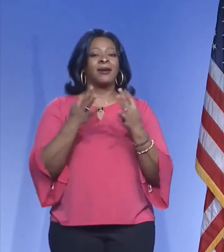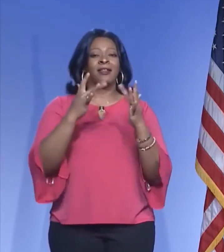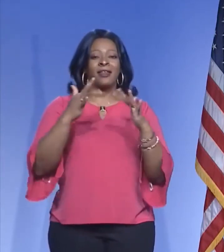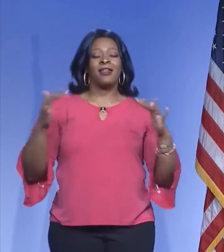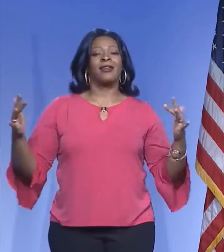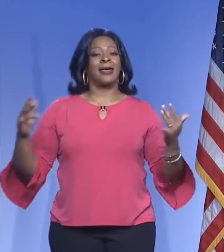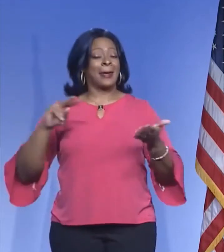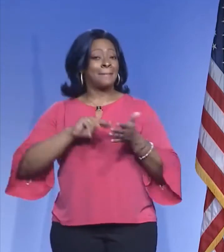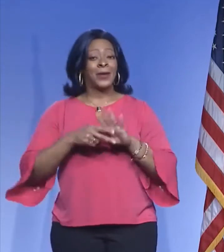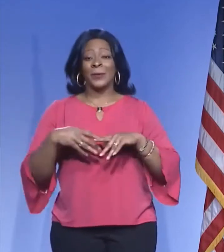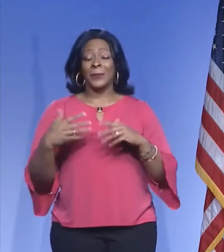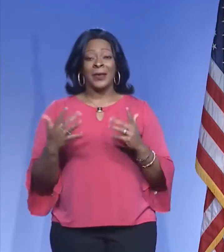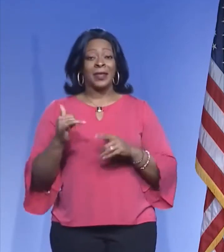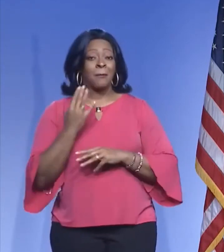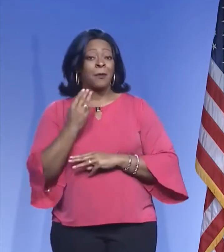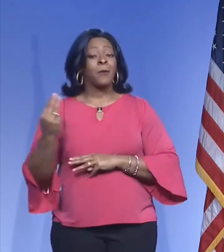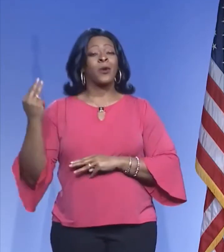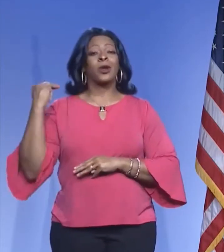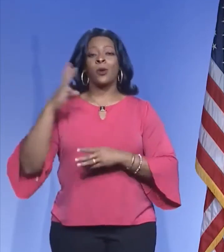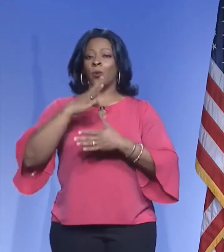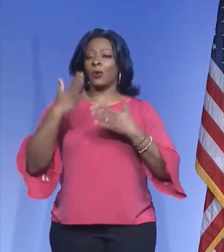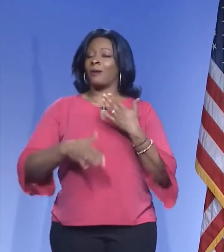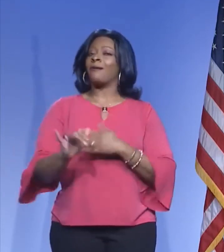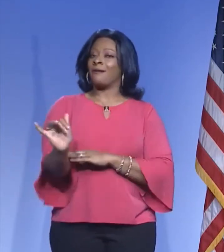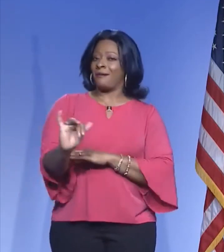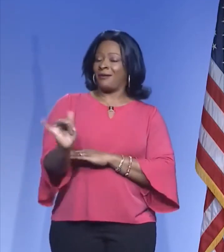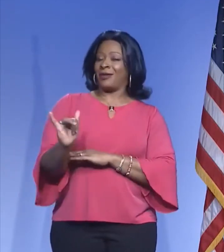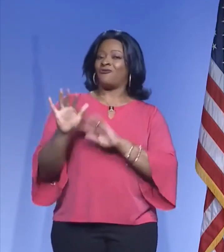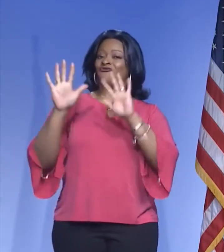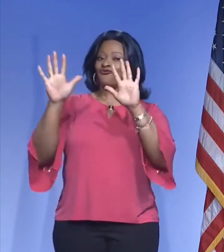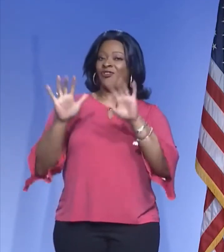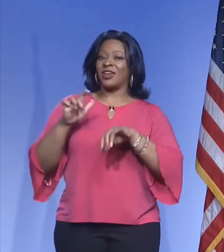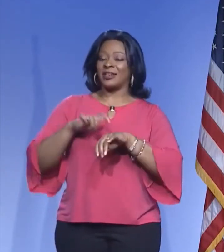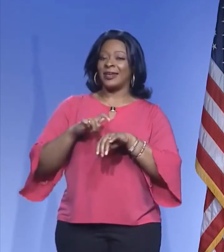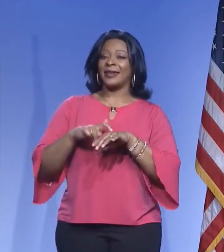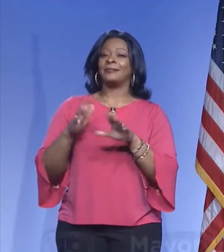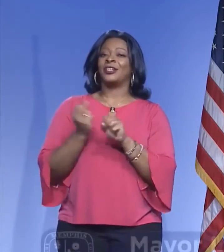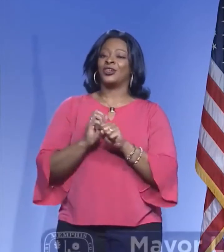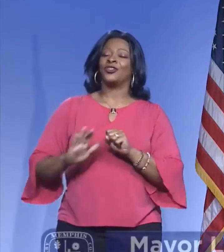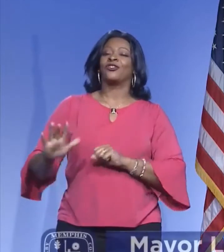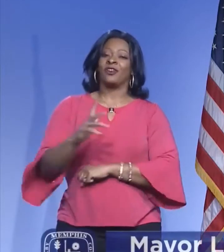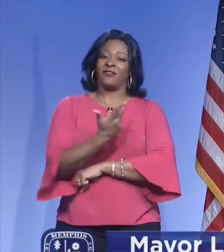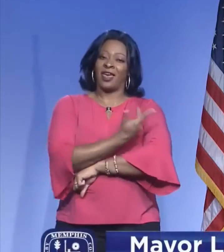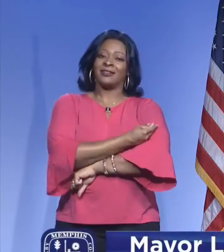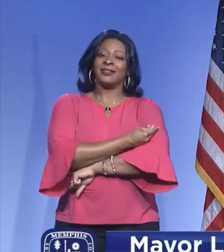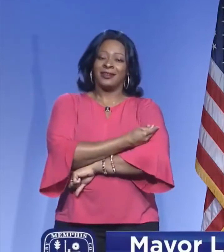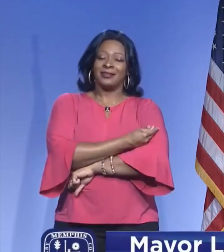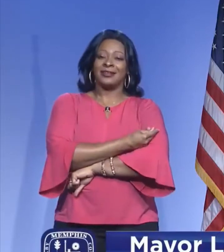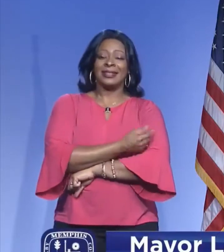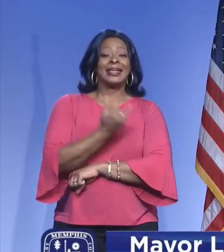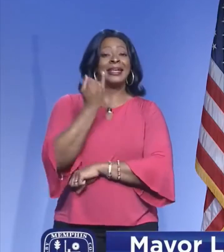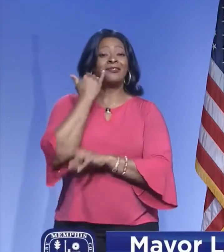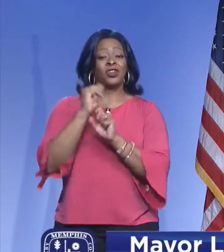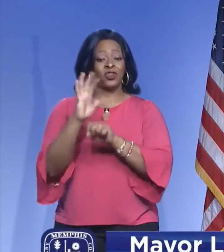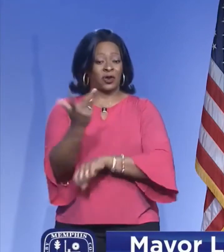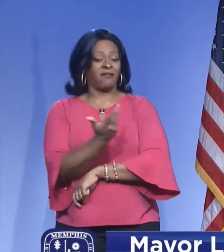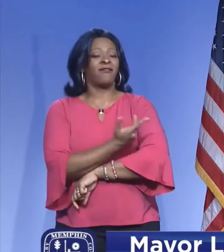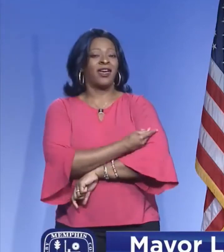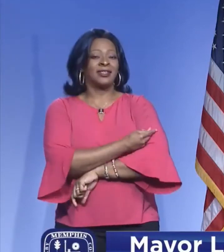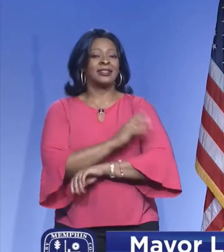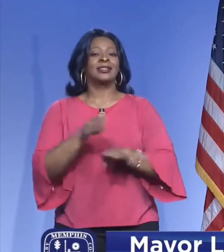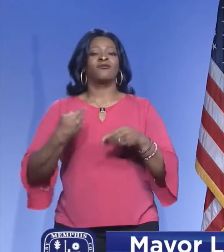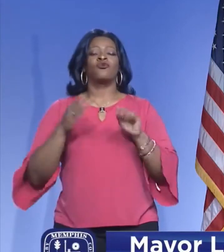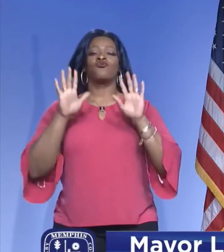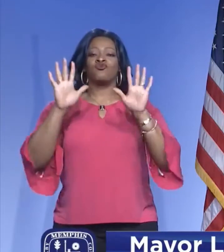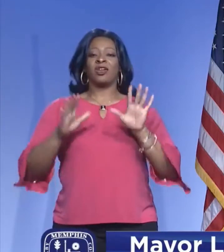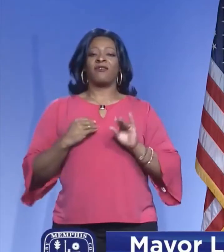means that this Memorial Day weekend is also a great time to get a shot. Because if you get that shot, it'll give you great